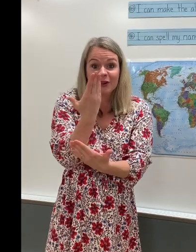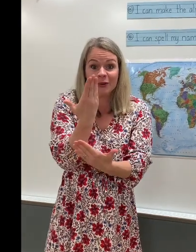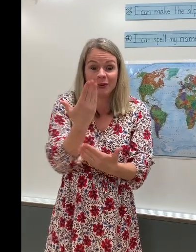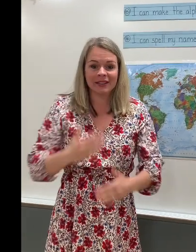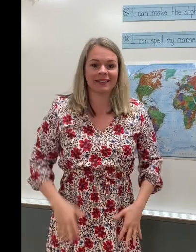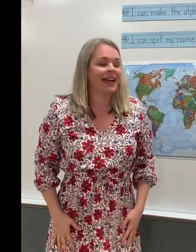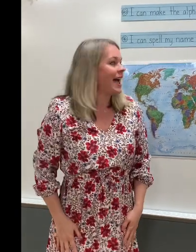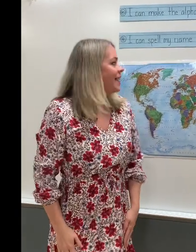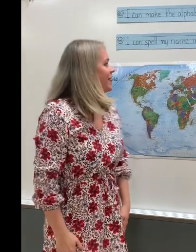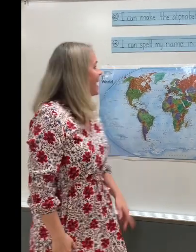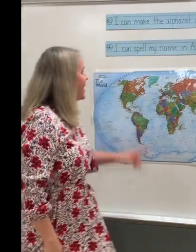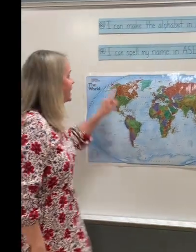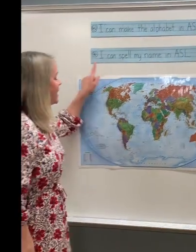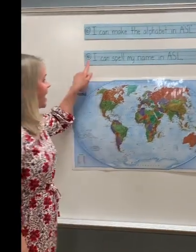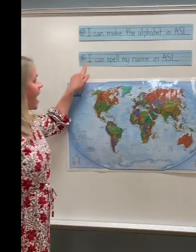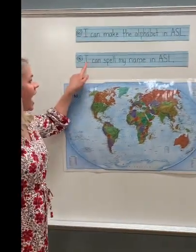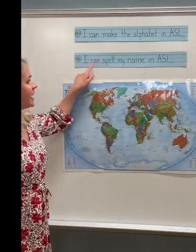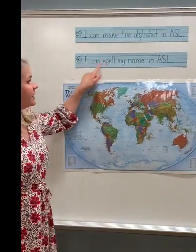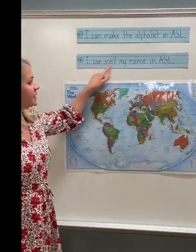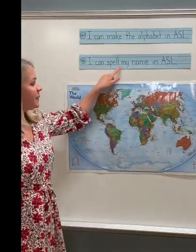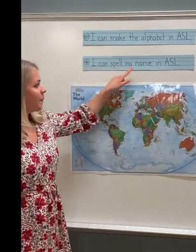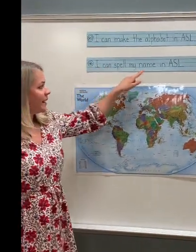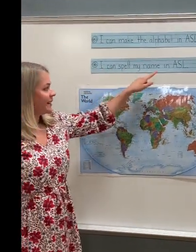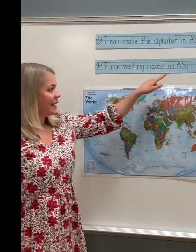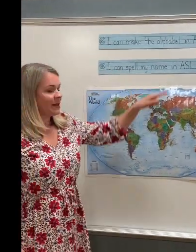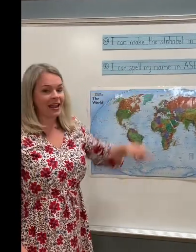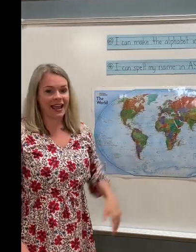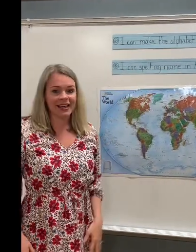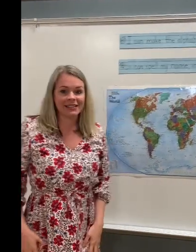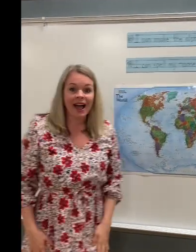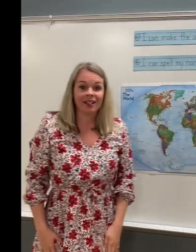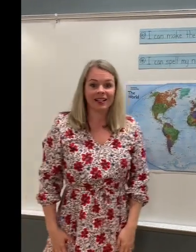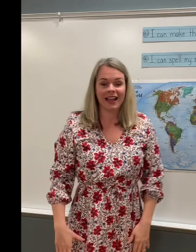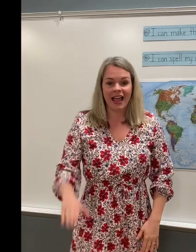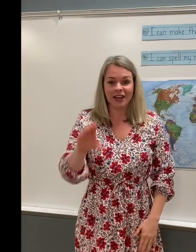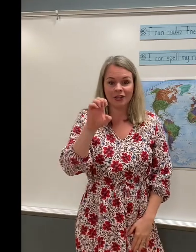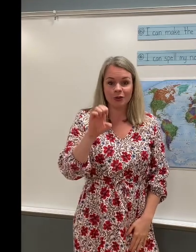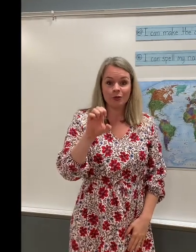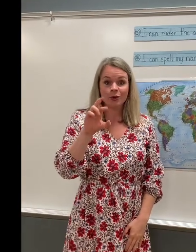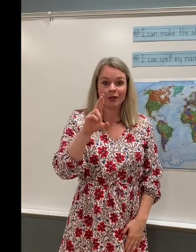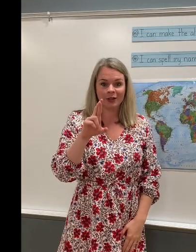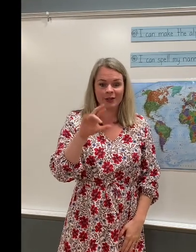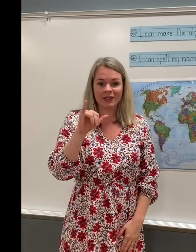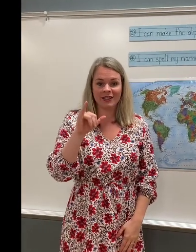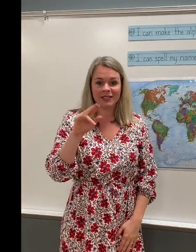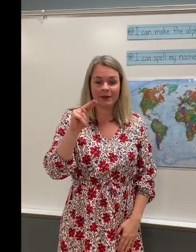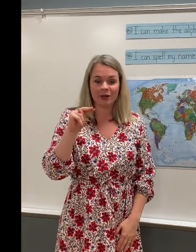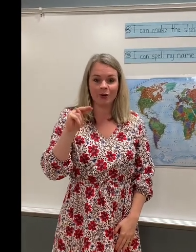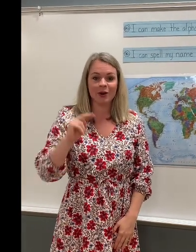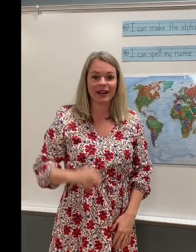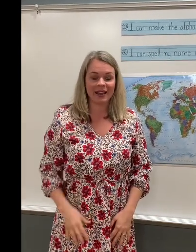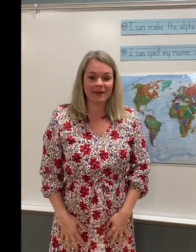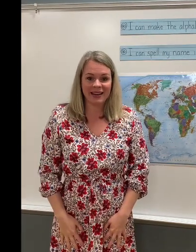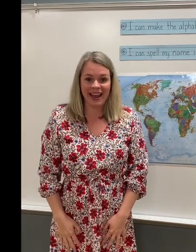new. And then I can spell my name in ASL, and you learned to spell your name in